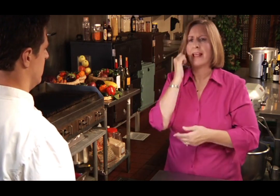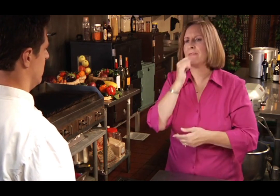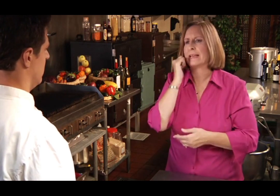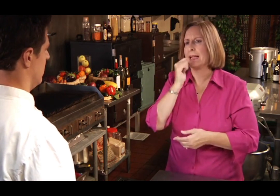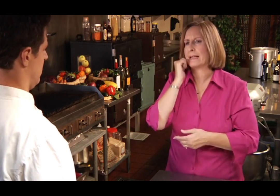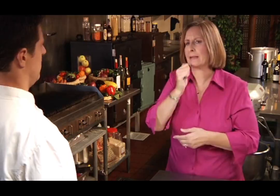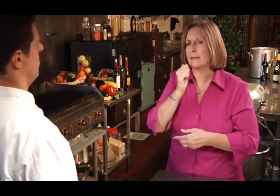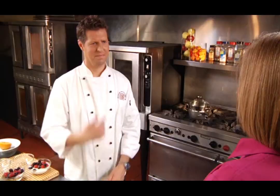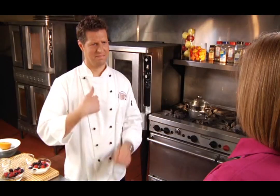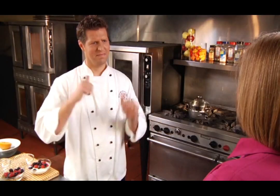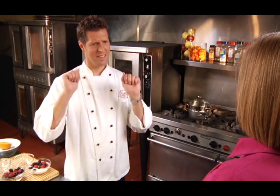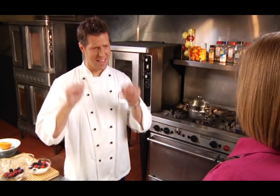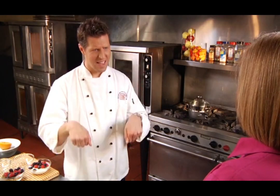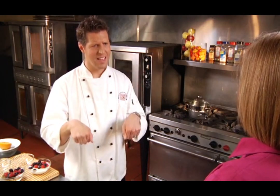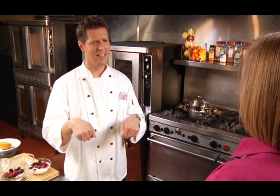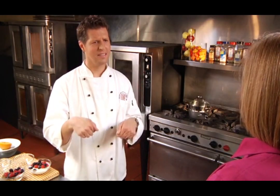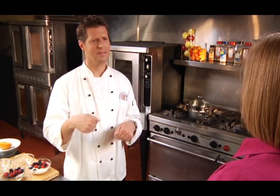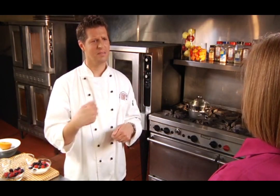day. I can do that.